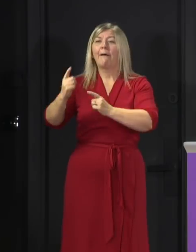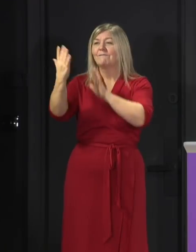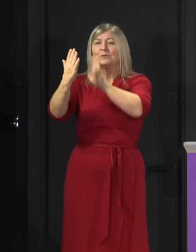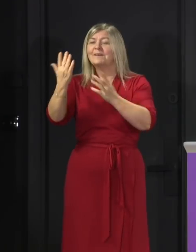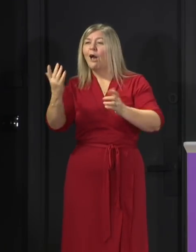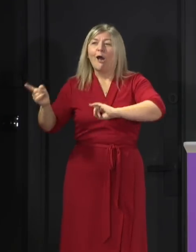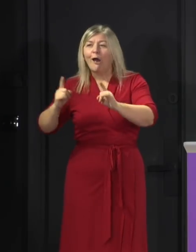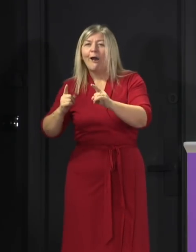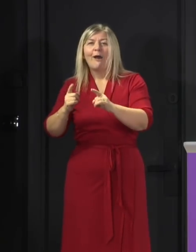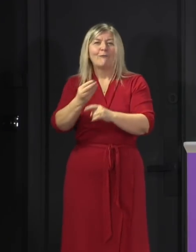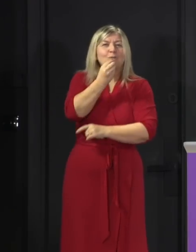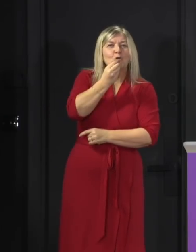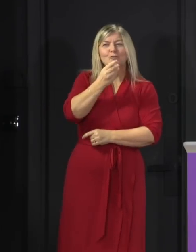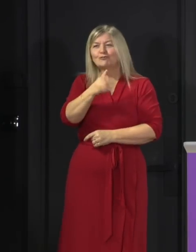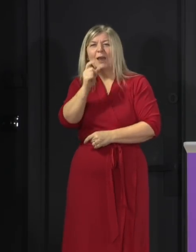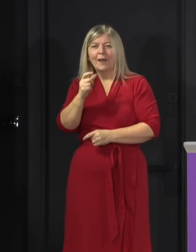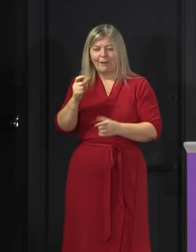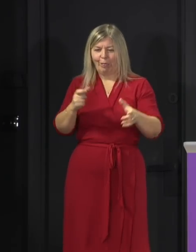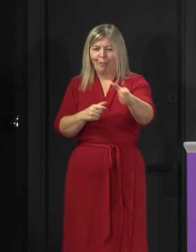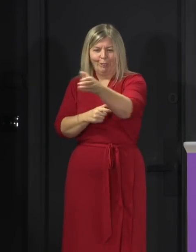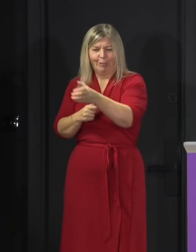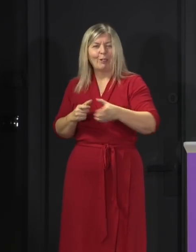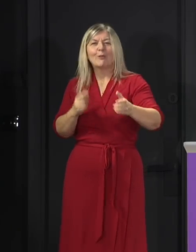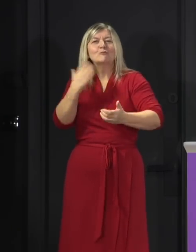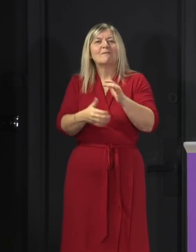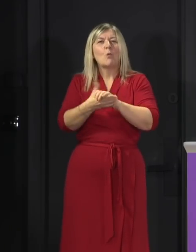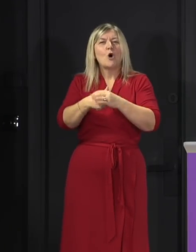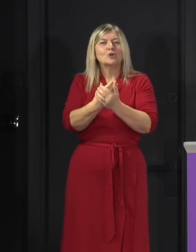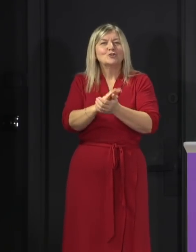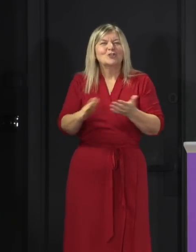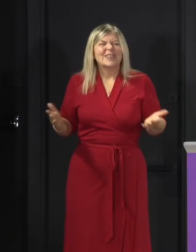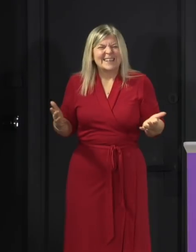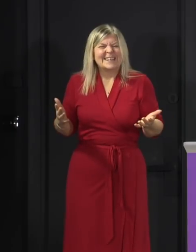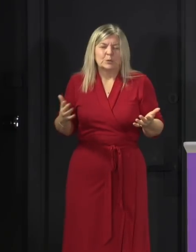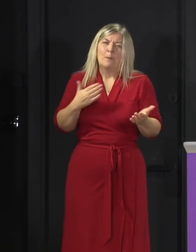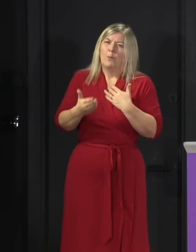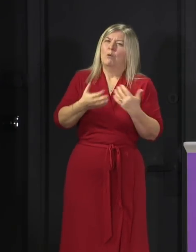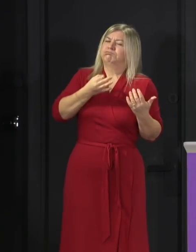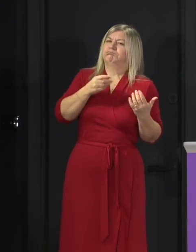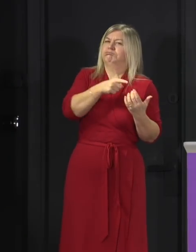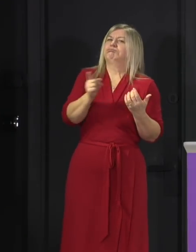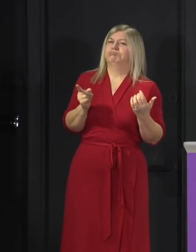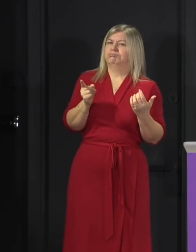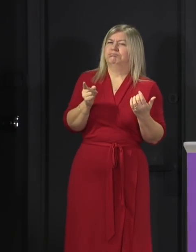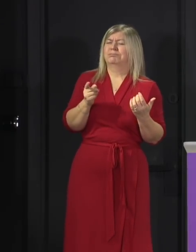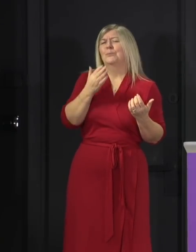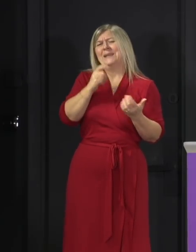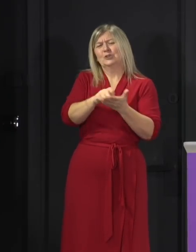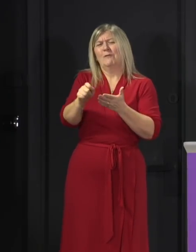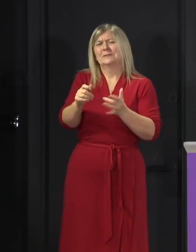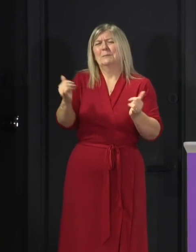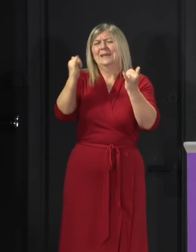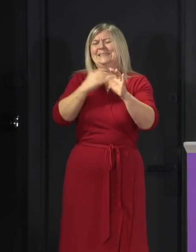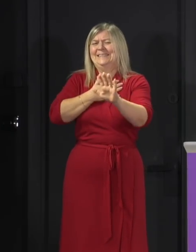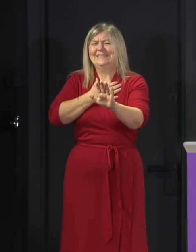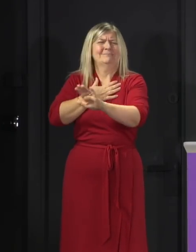around food or drinks without perhaps washing their hands as carefully as they should. So I'm asking everybody, please don't take